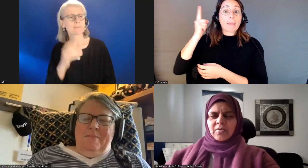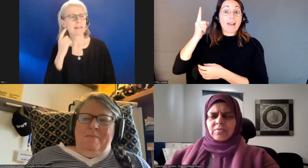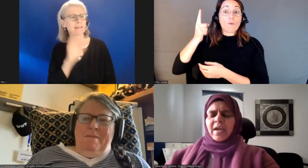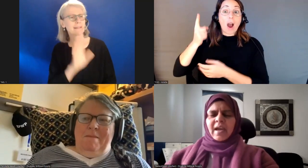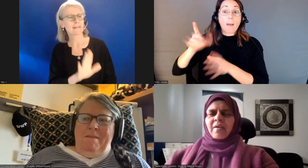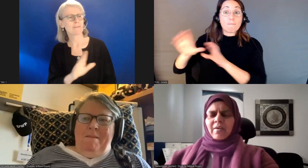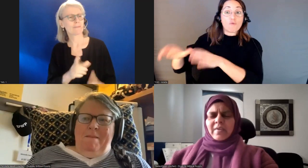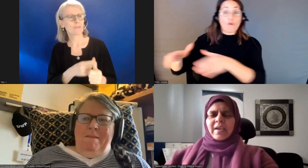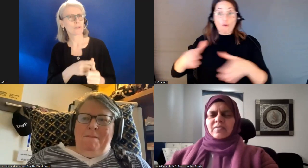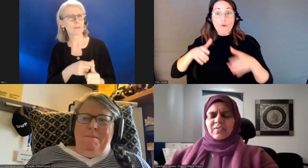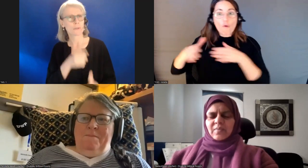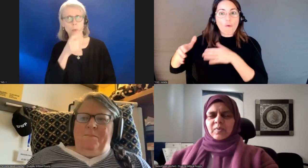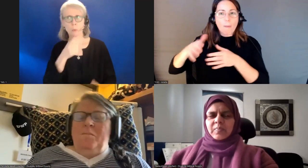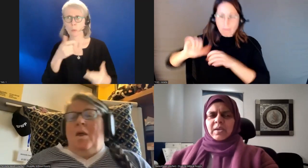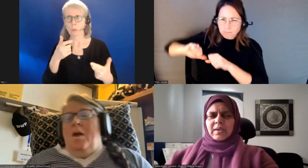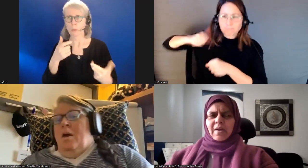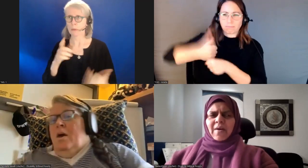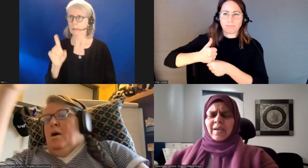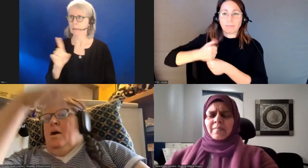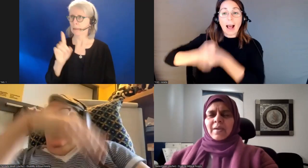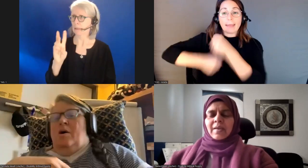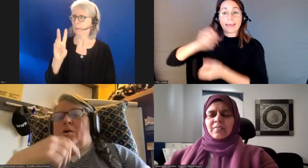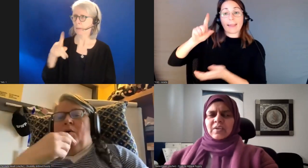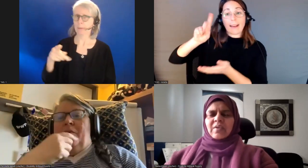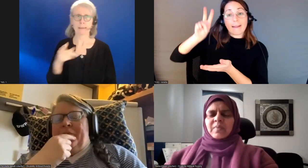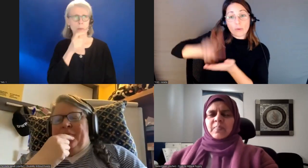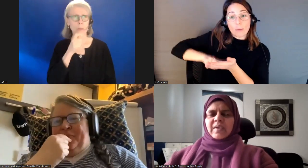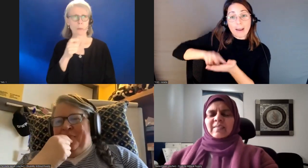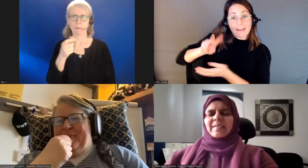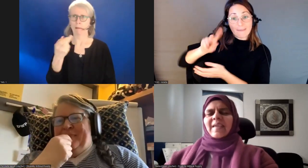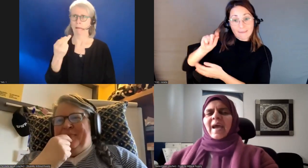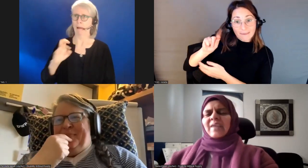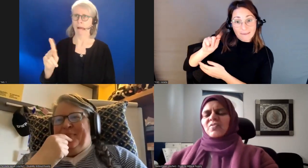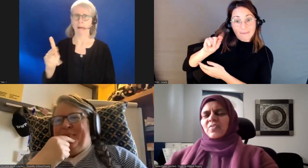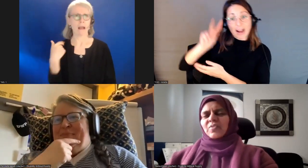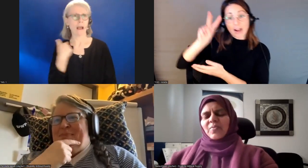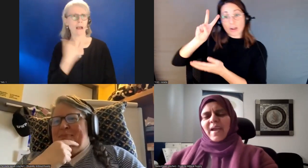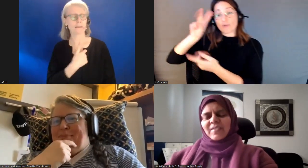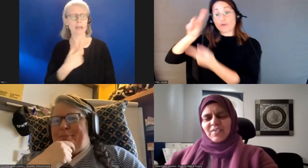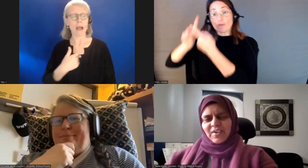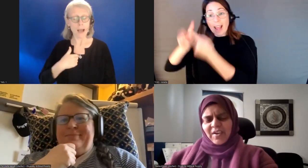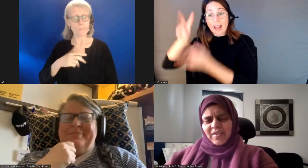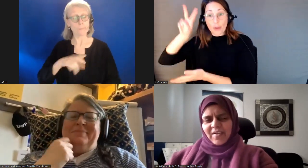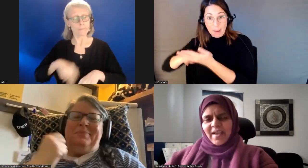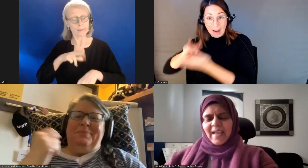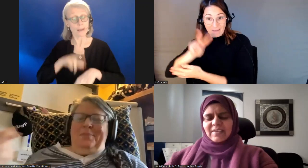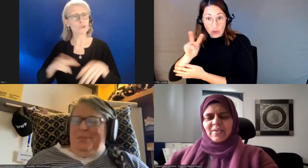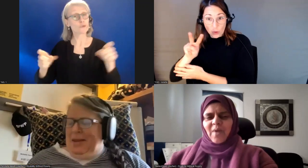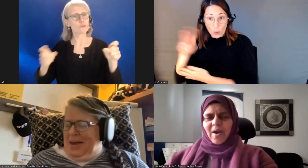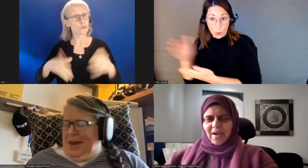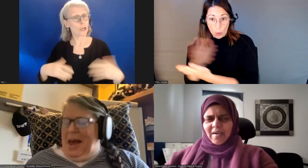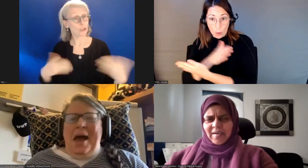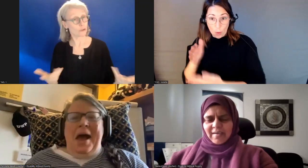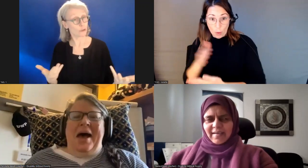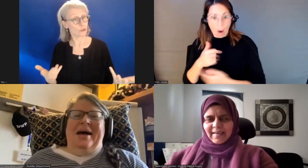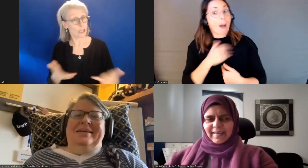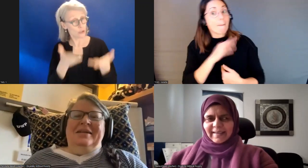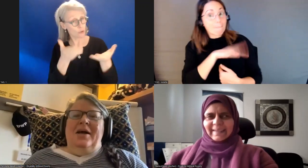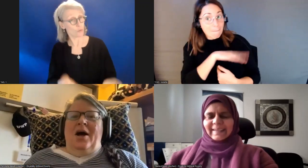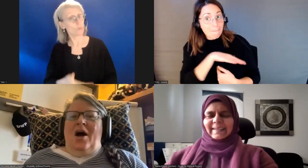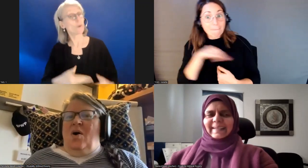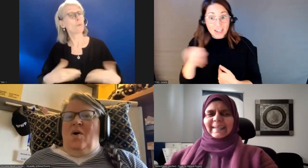mention, who the heck are we at DWP? I'm DWP's national director, and you are?